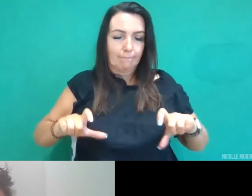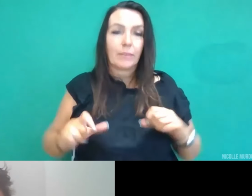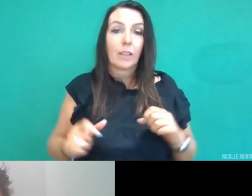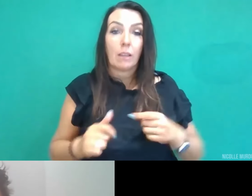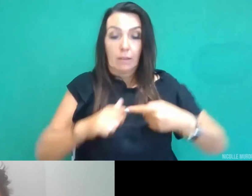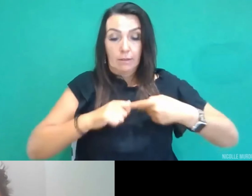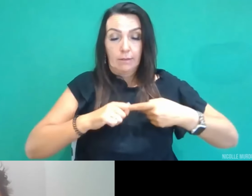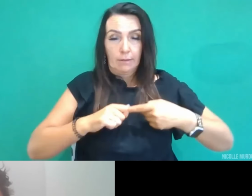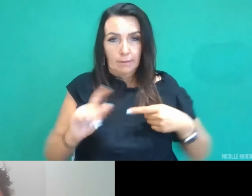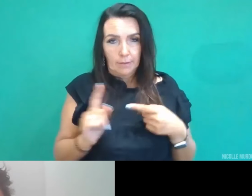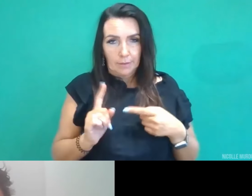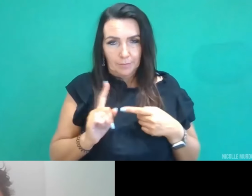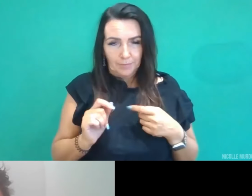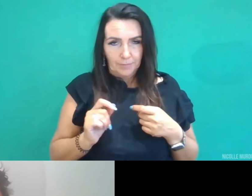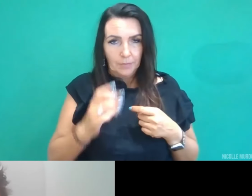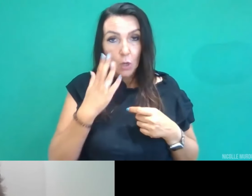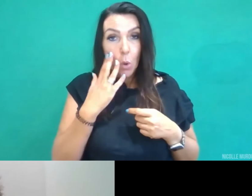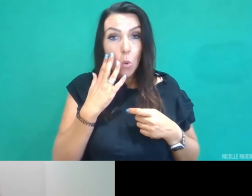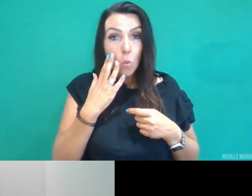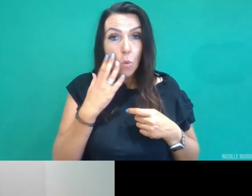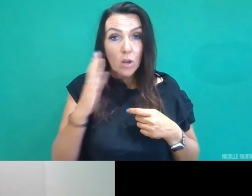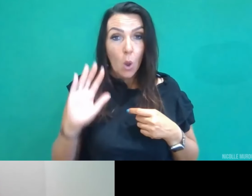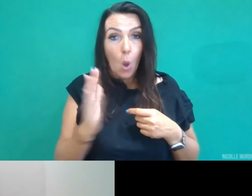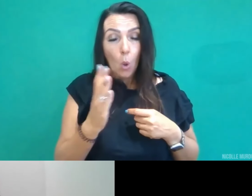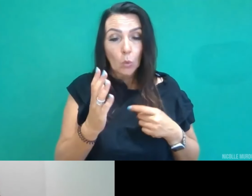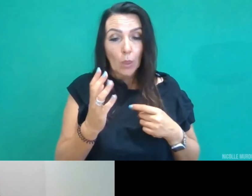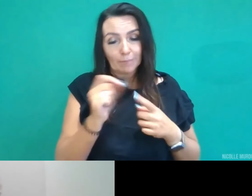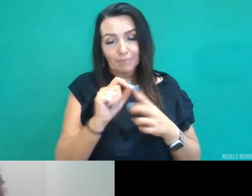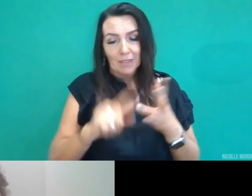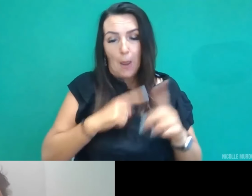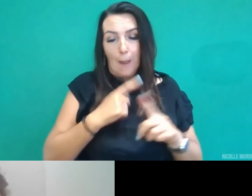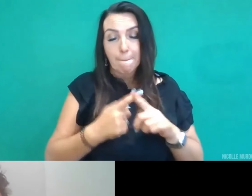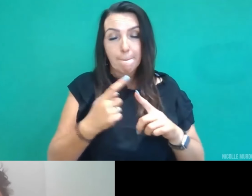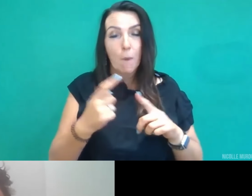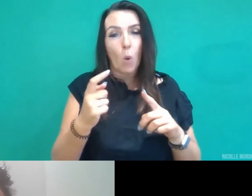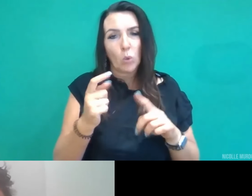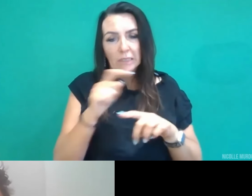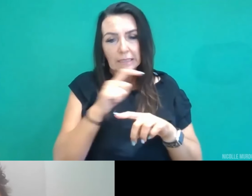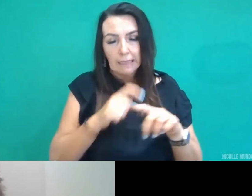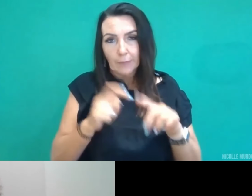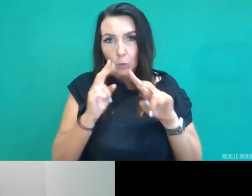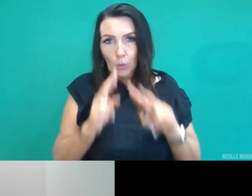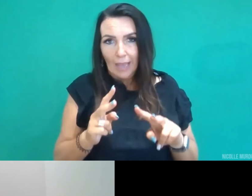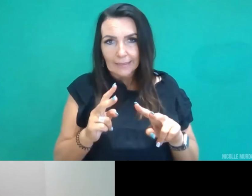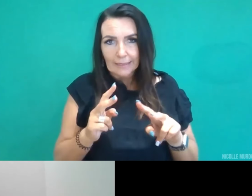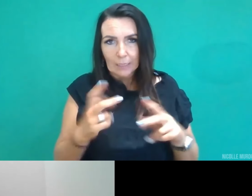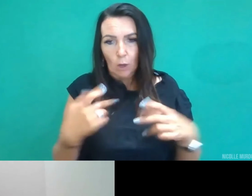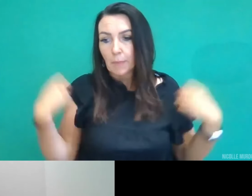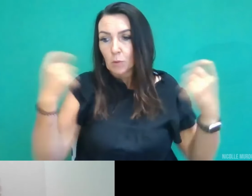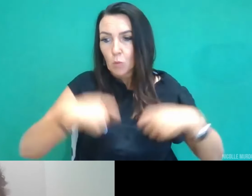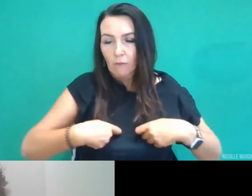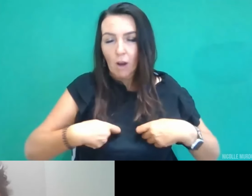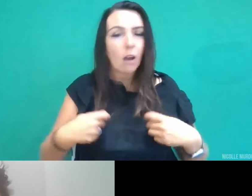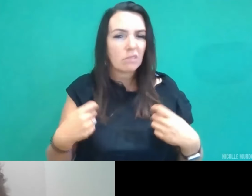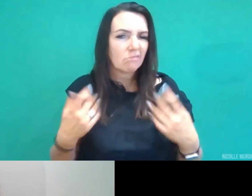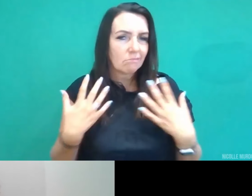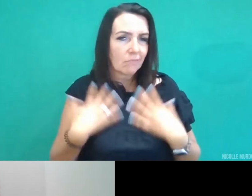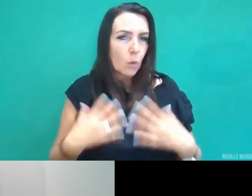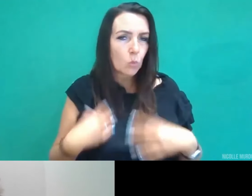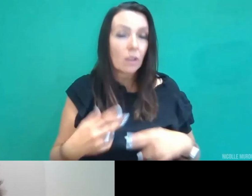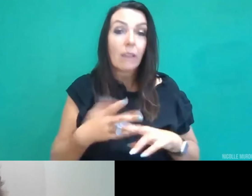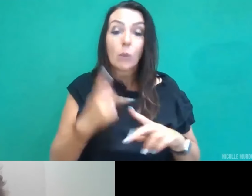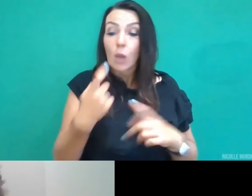the vesicles or the pox that is non-visible, that can be covered with clothes. If you can cover them with